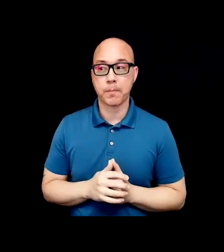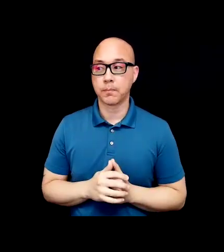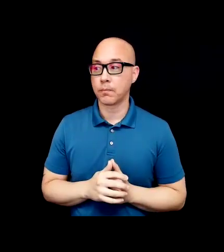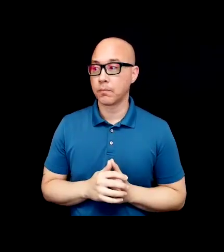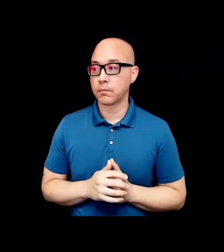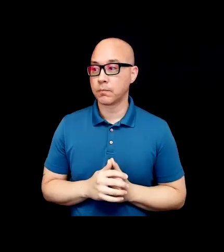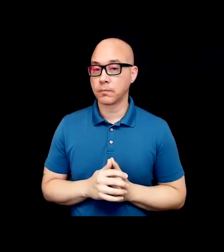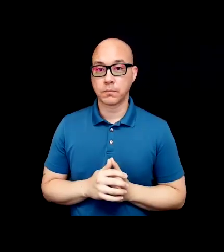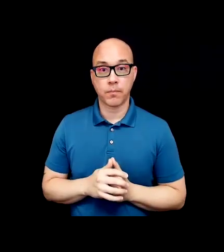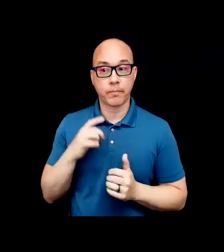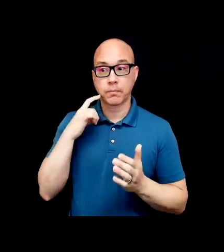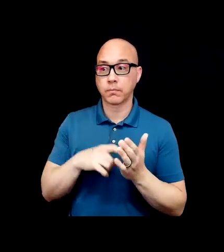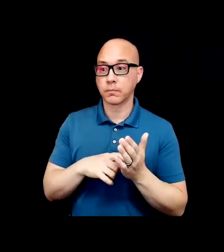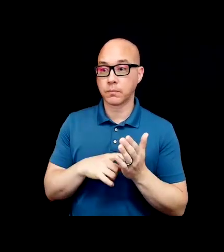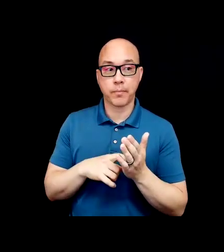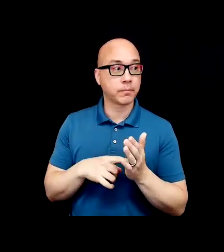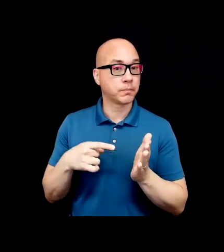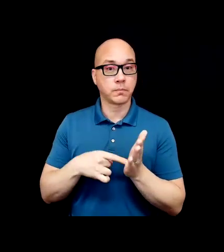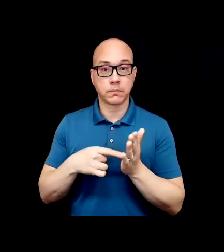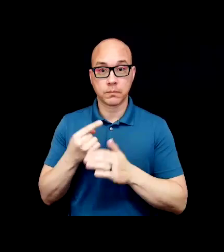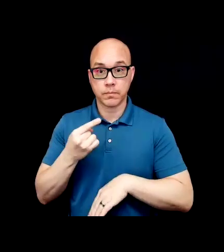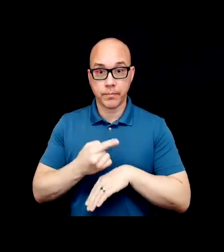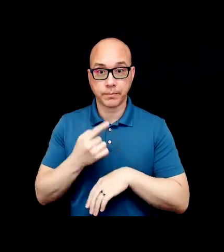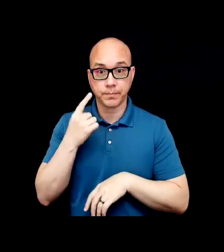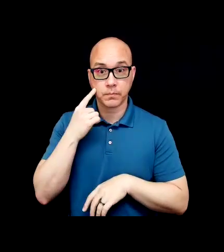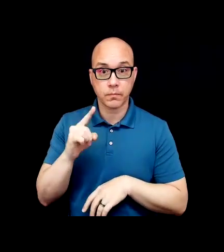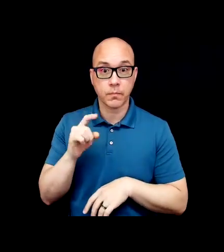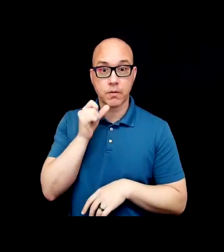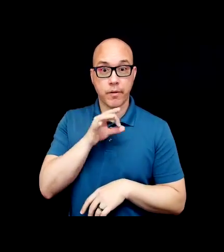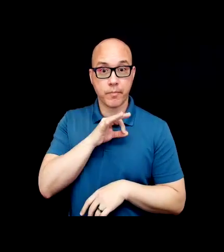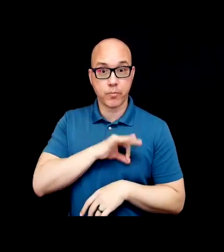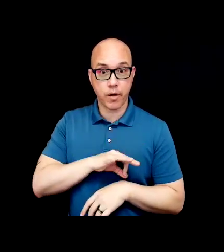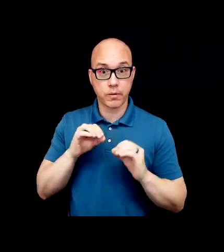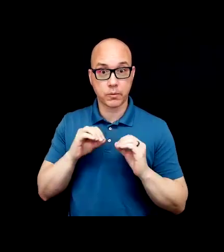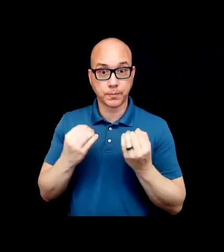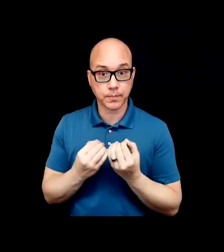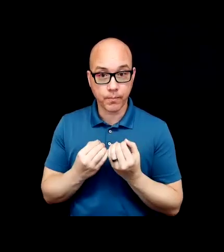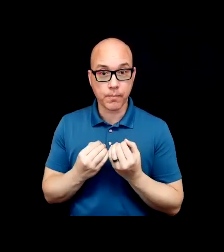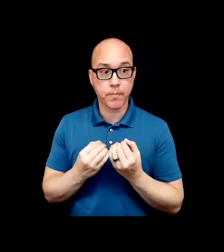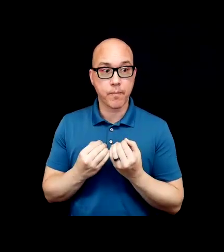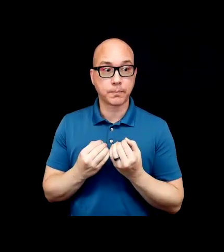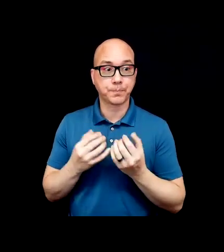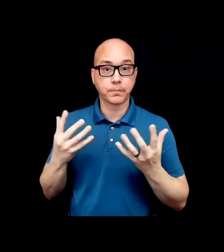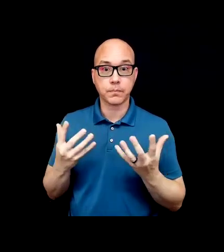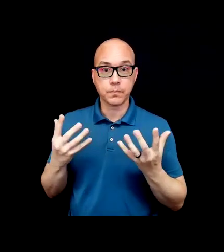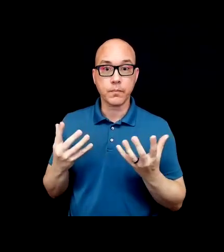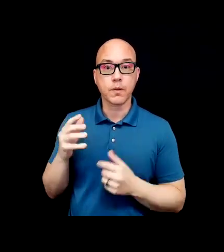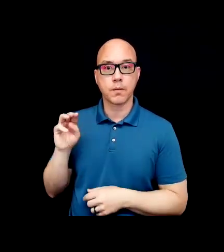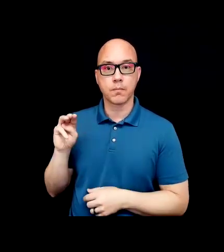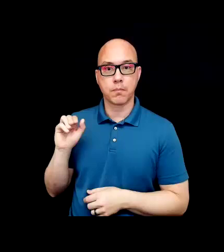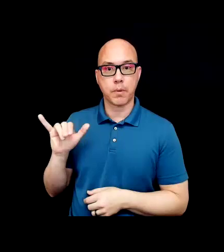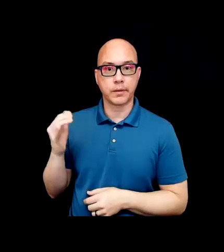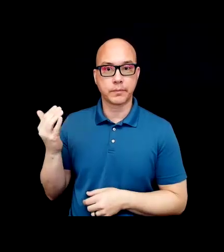corporations, you can see here that the deadline for nonprofit organizations is May